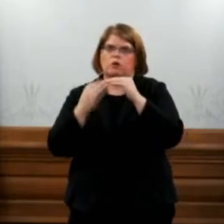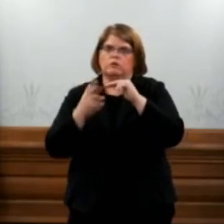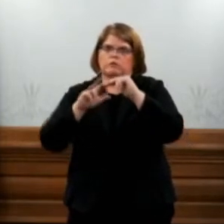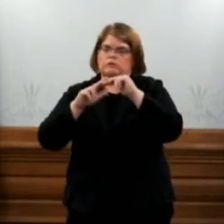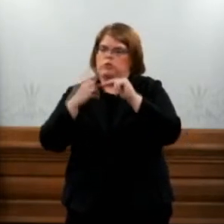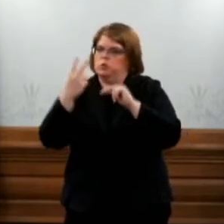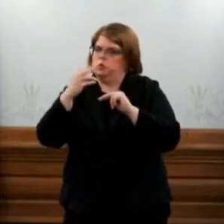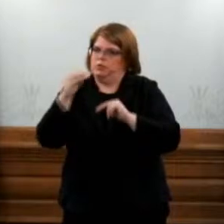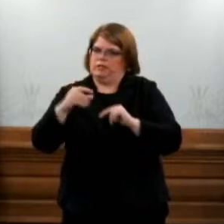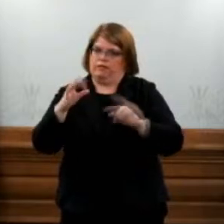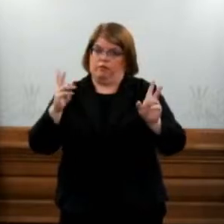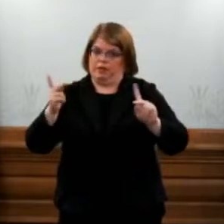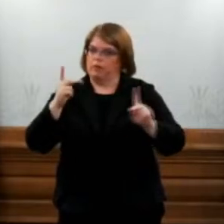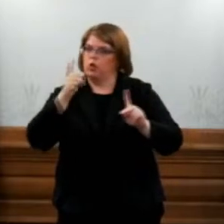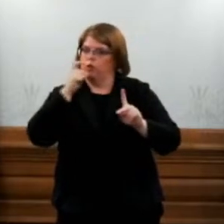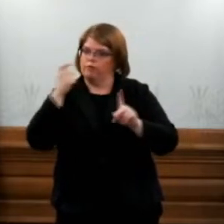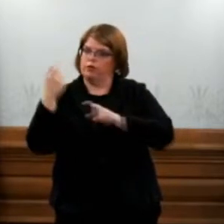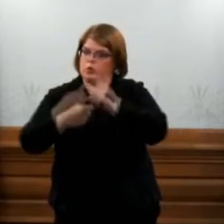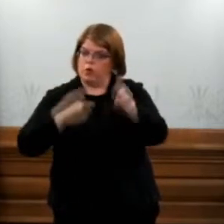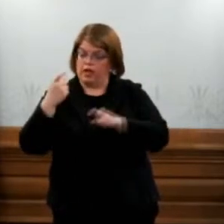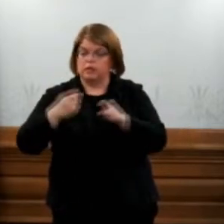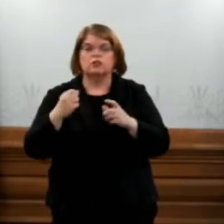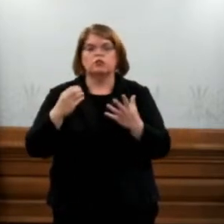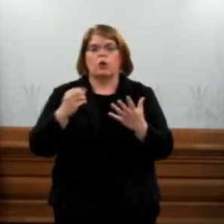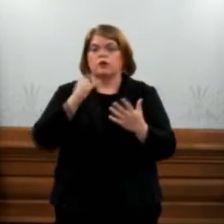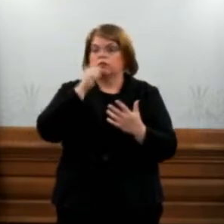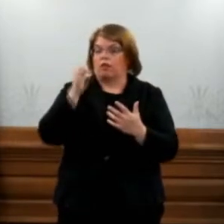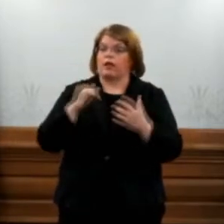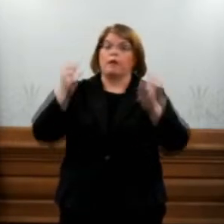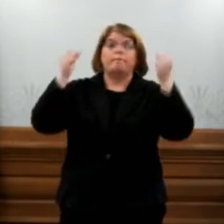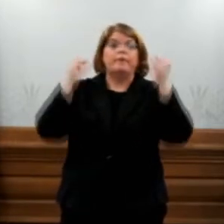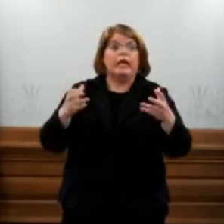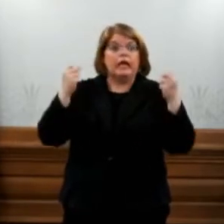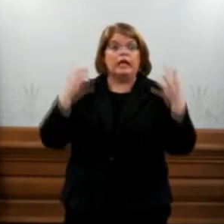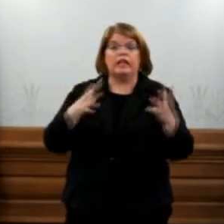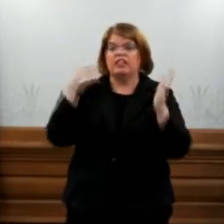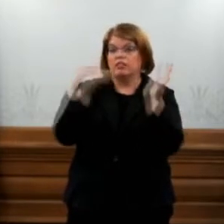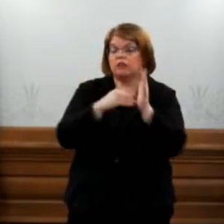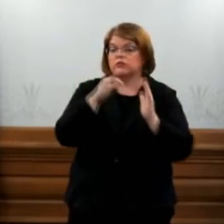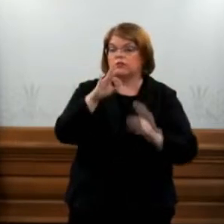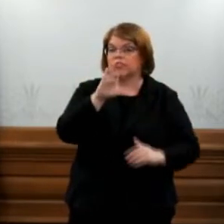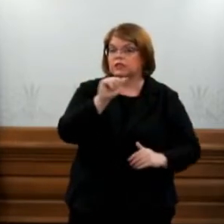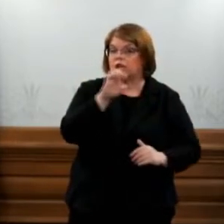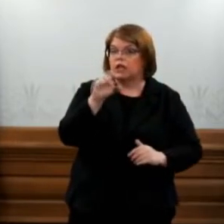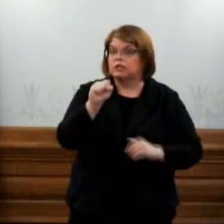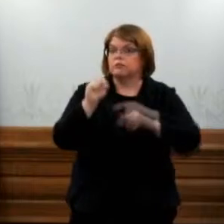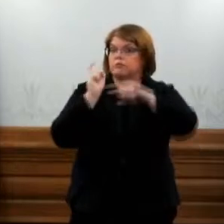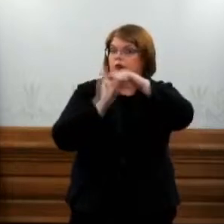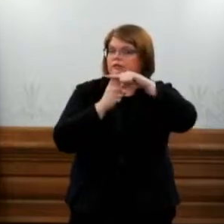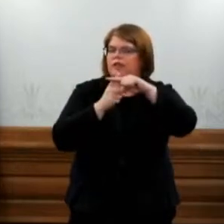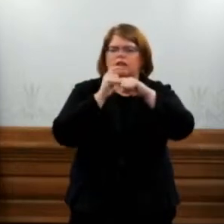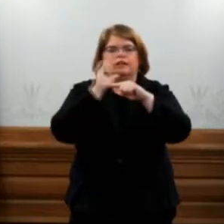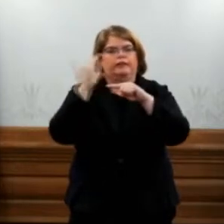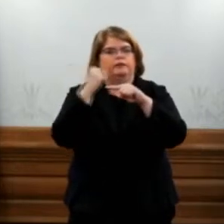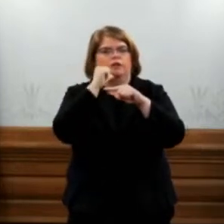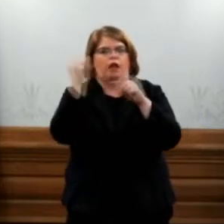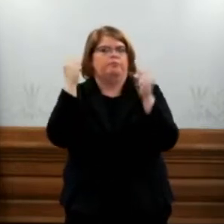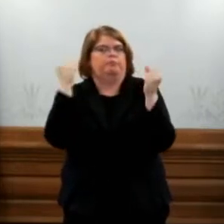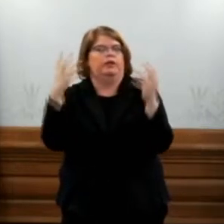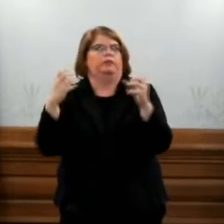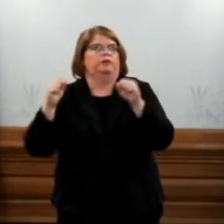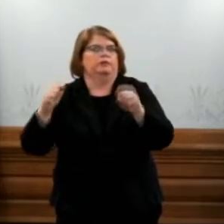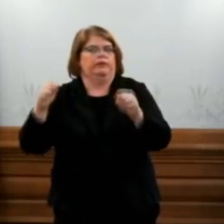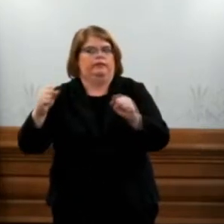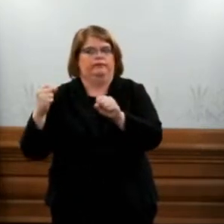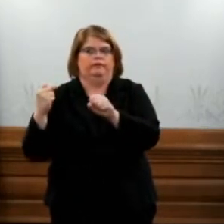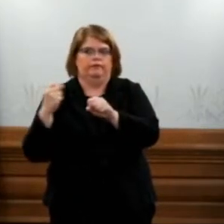of the population. So it's not like with all these numbers of cases I'm talking about that there's not a lot of prospective donors out there. Is it your